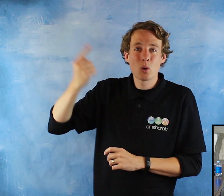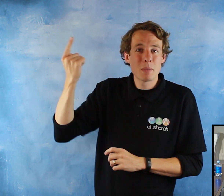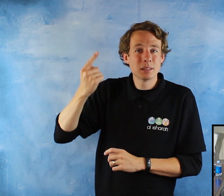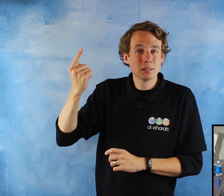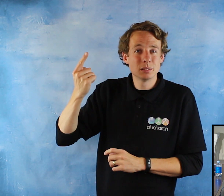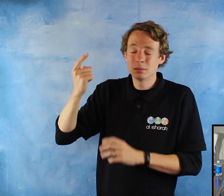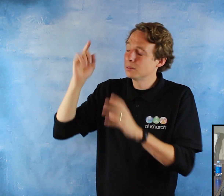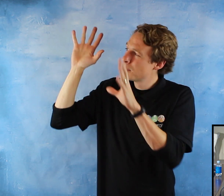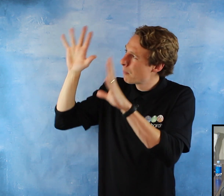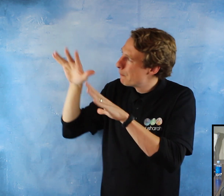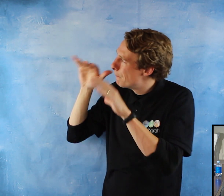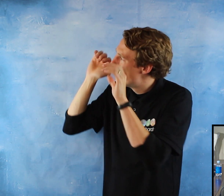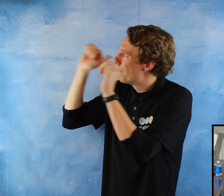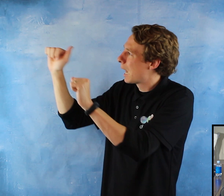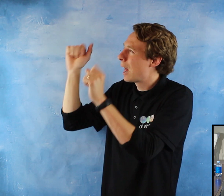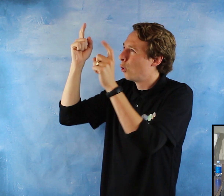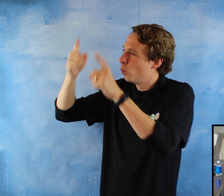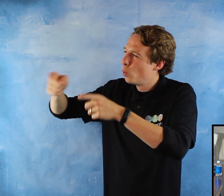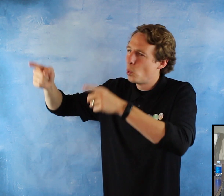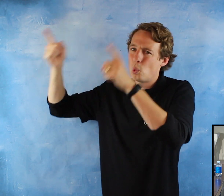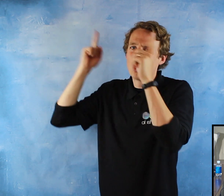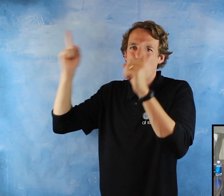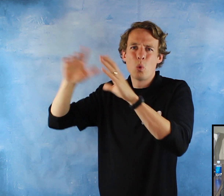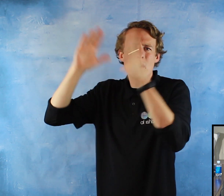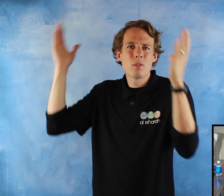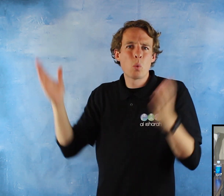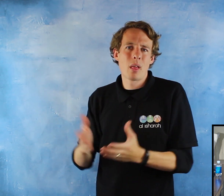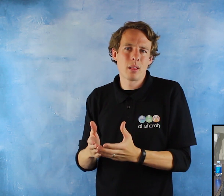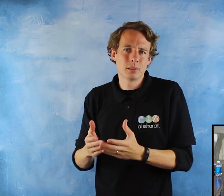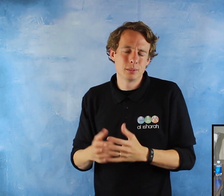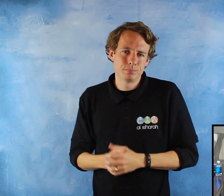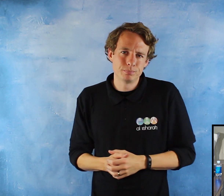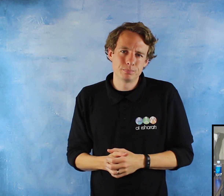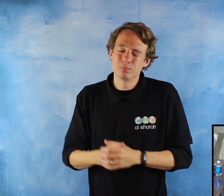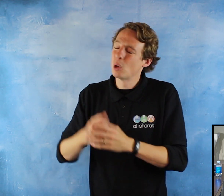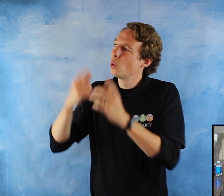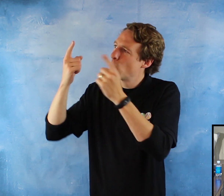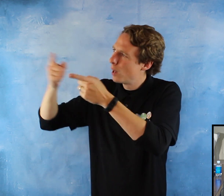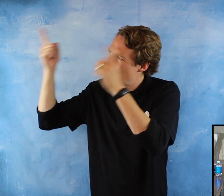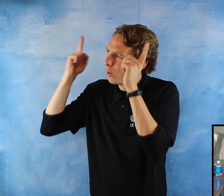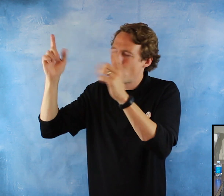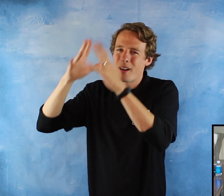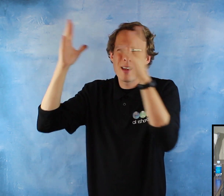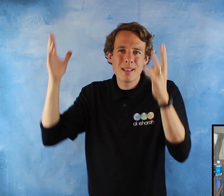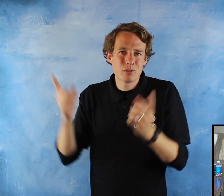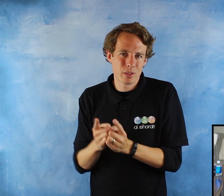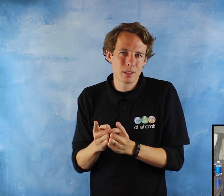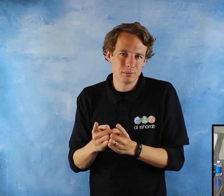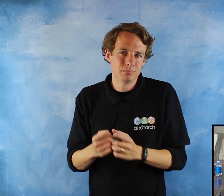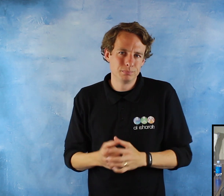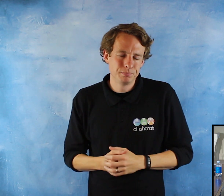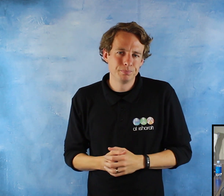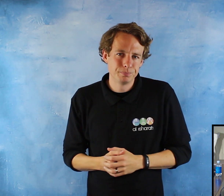Blessed is Allah, Lord of the worlds. So we come back to Allah subhanahu wa ta'ala in hard time. Anything